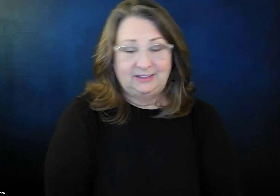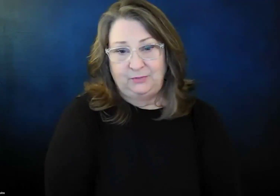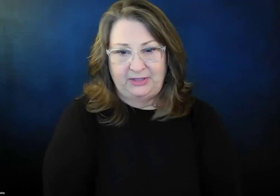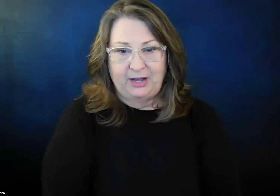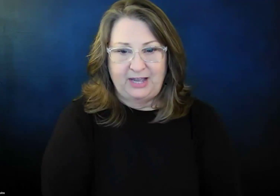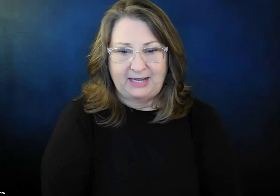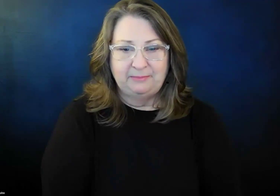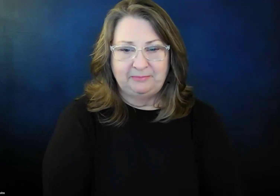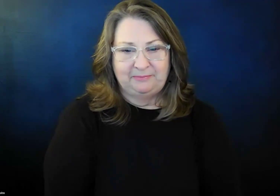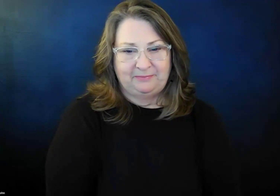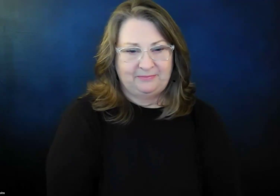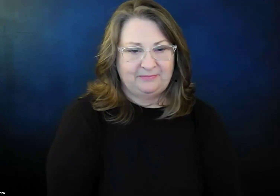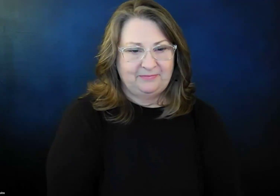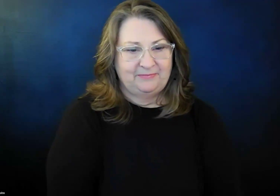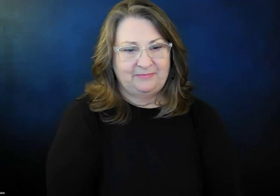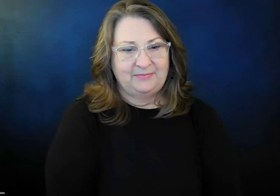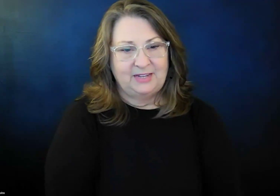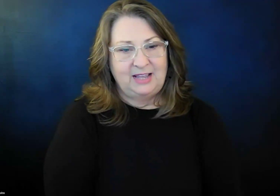can't live without that.